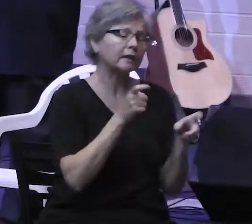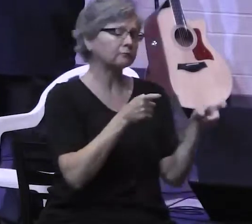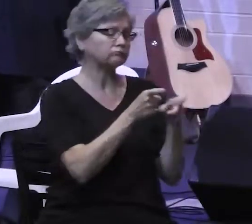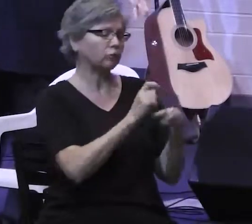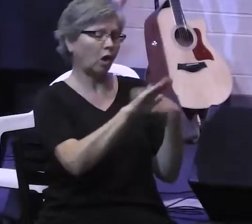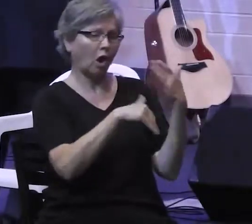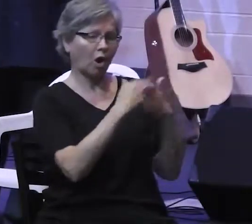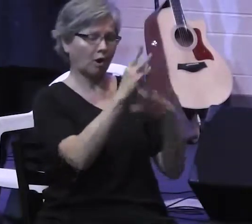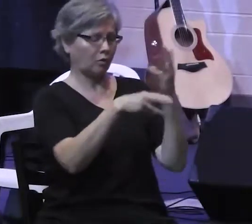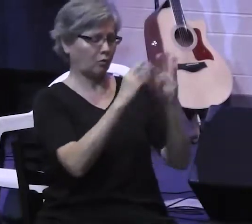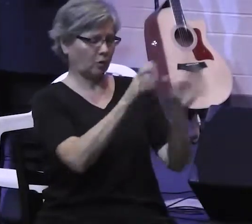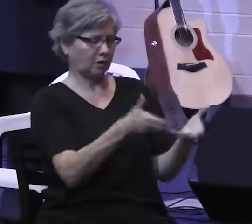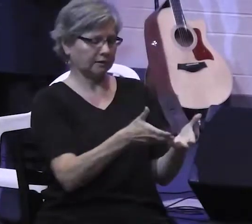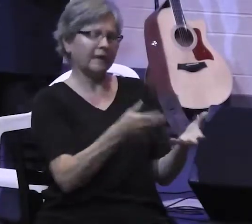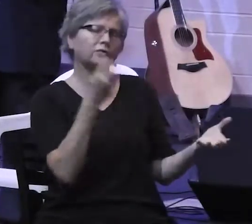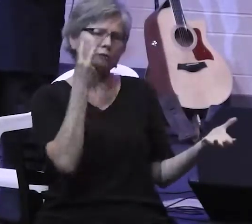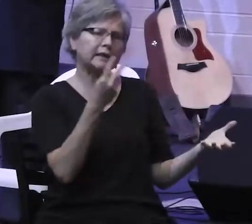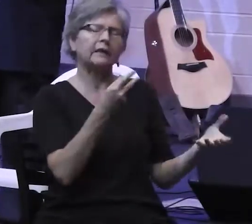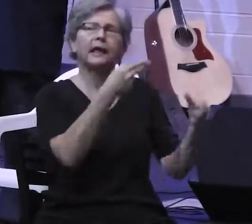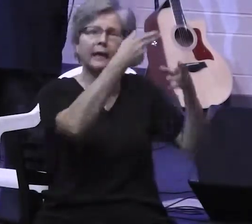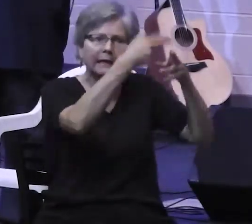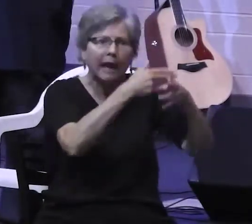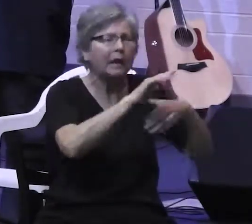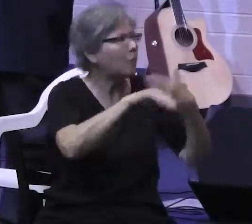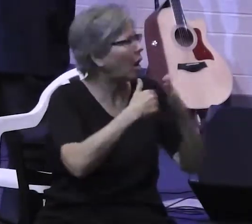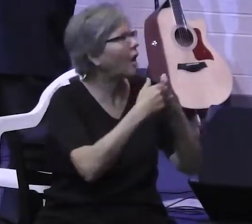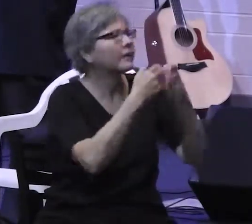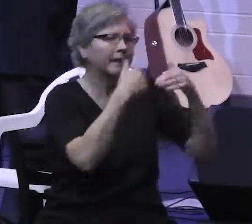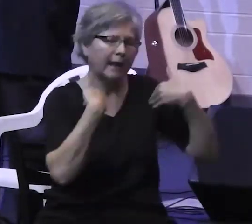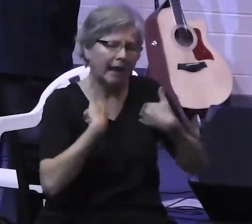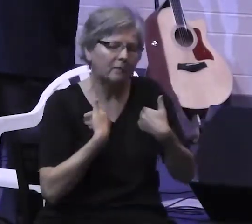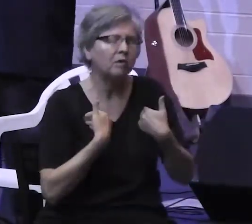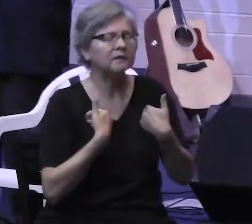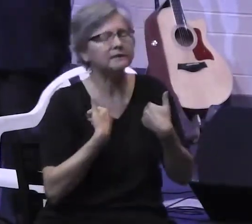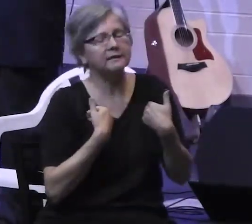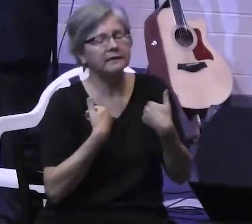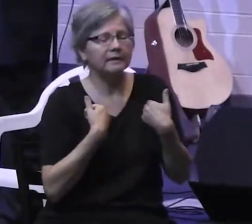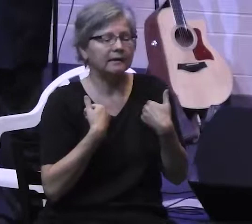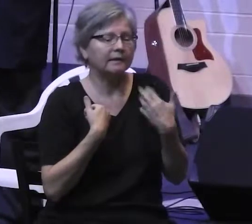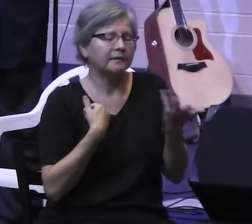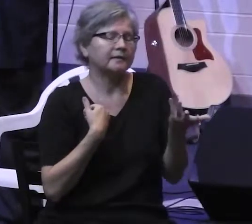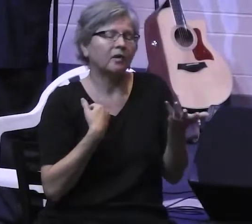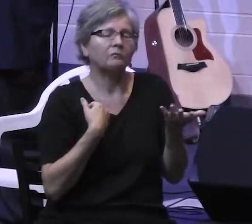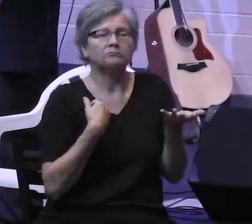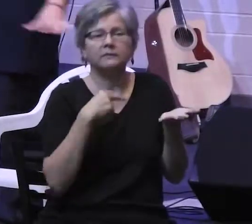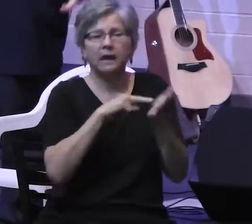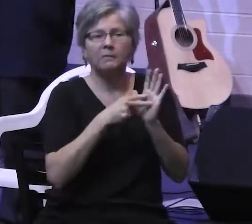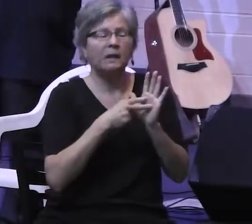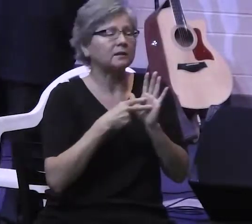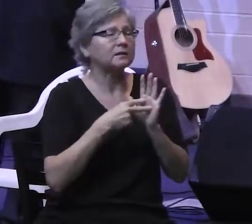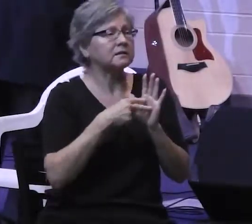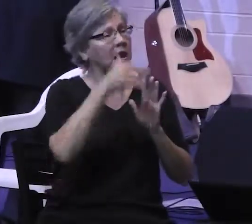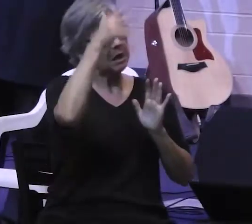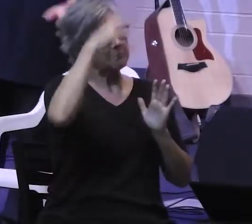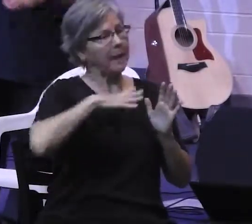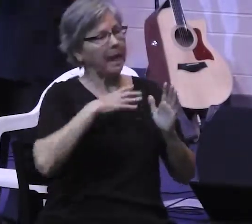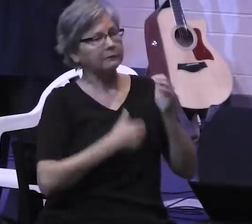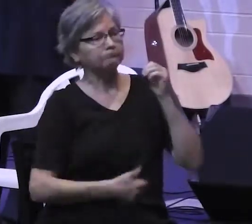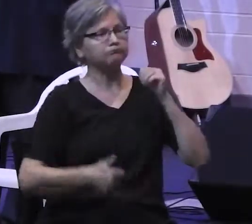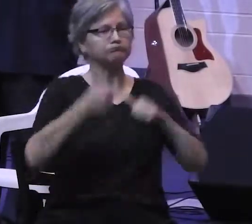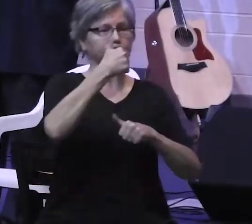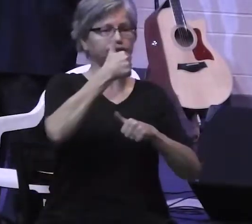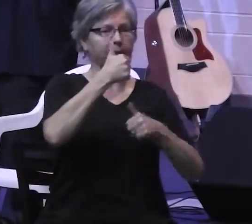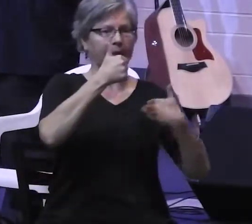it there. They get to name the animals. One of the big things about naming things means you have authority over them. So there's Adam and Eve naming